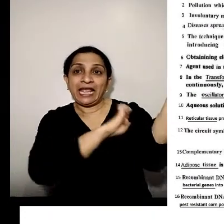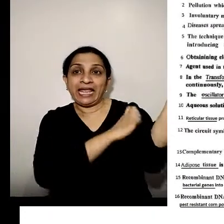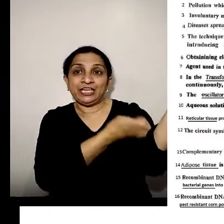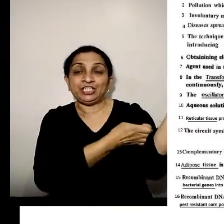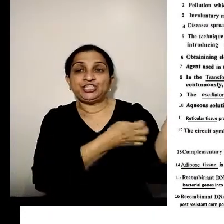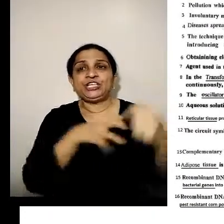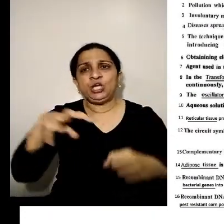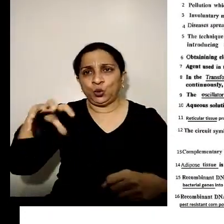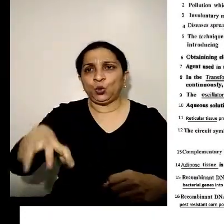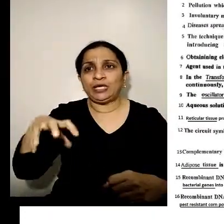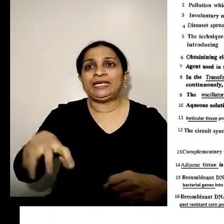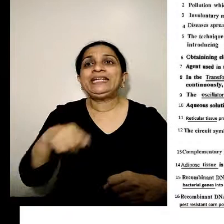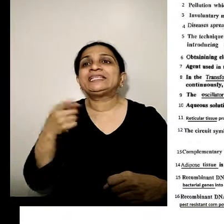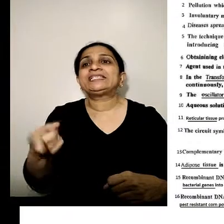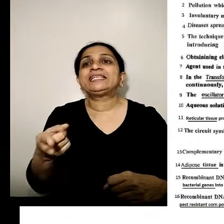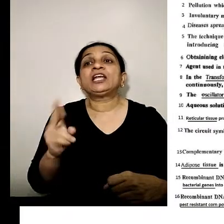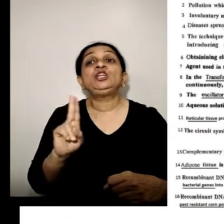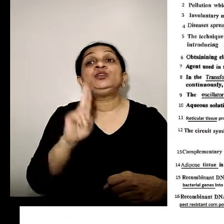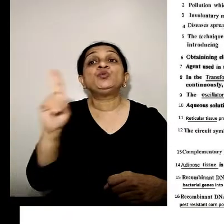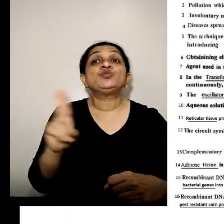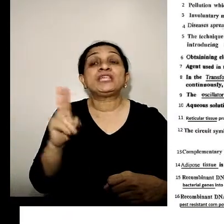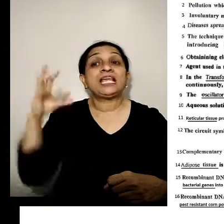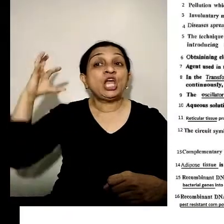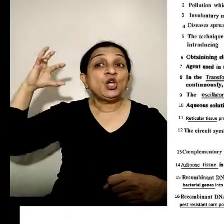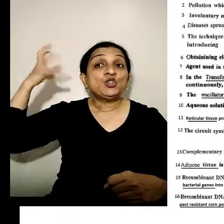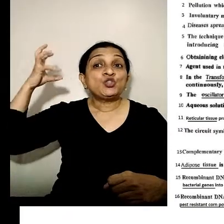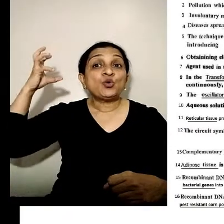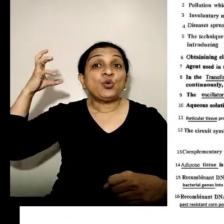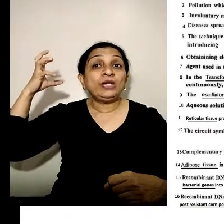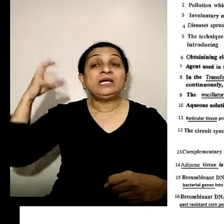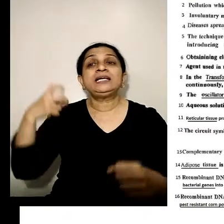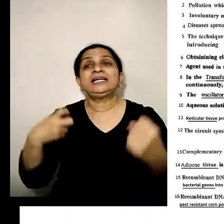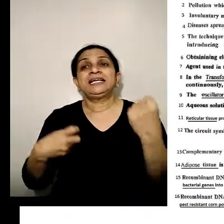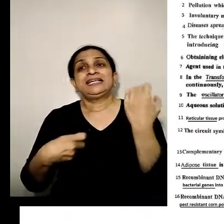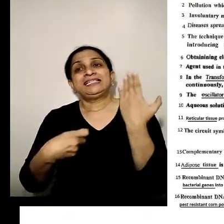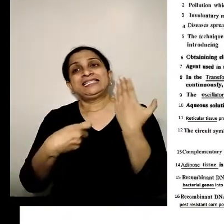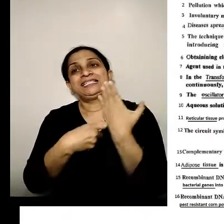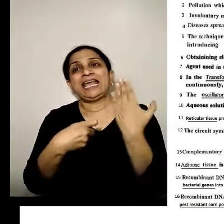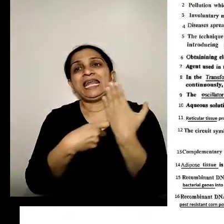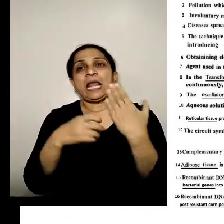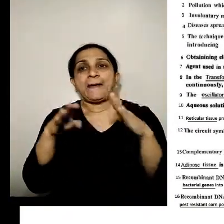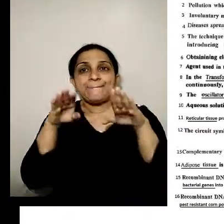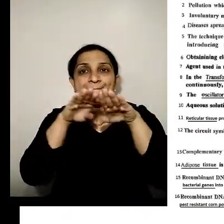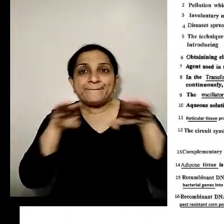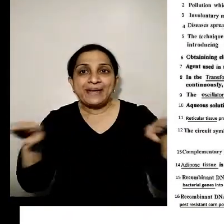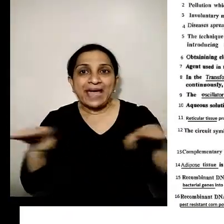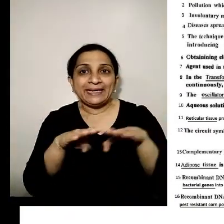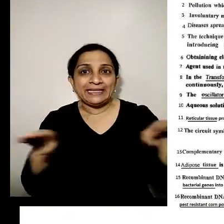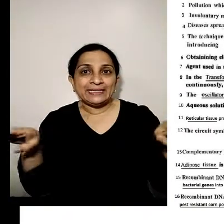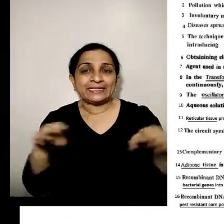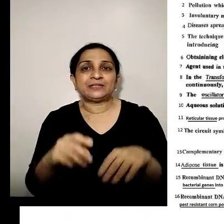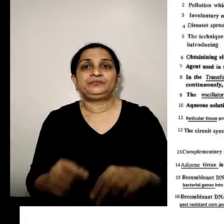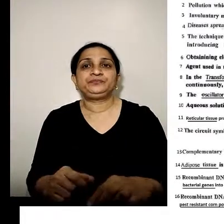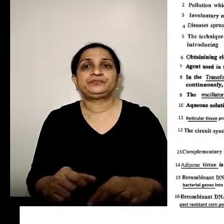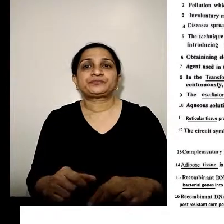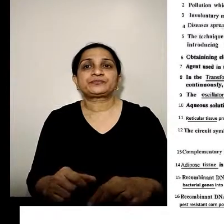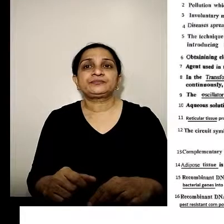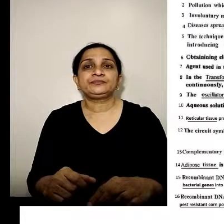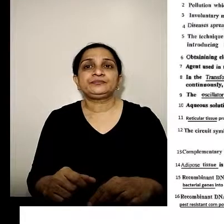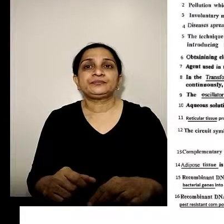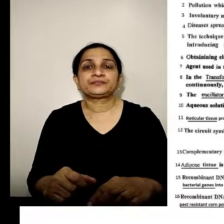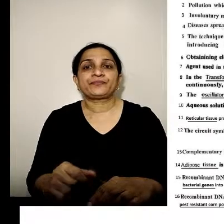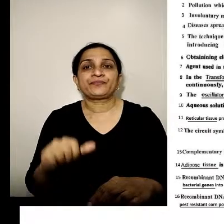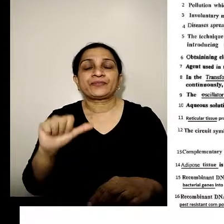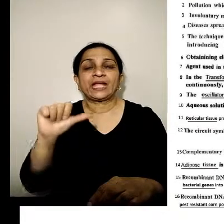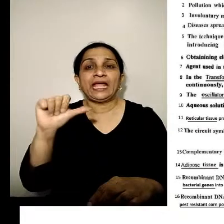electrical energy locally, it is done using solar cell panels.